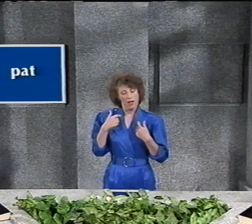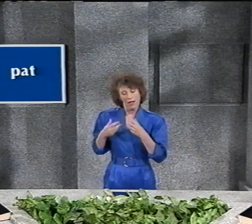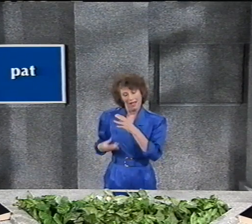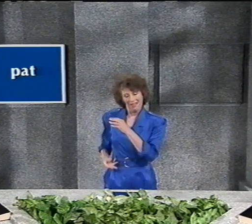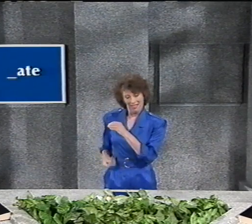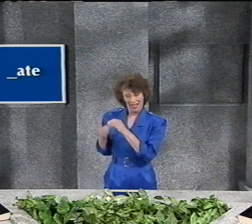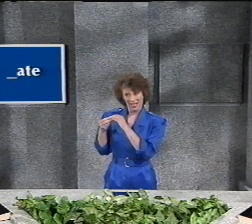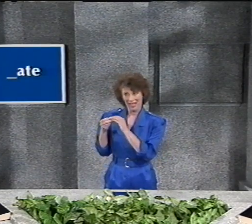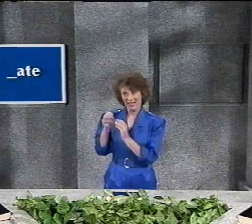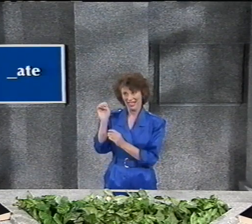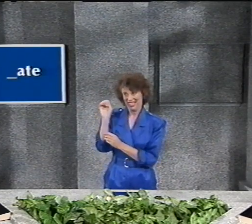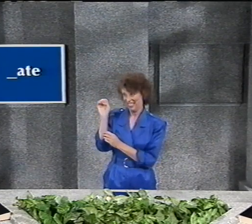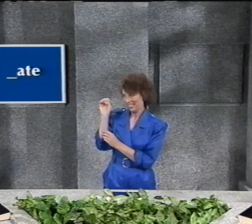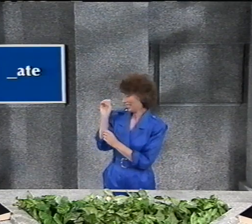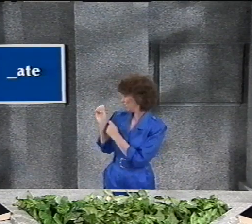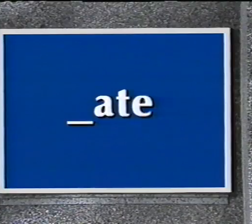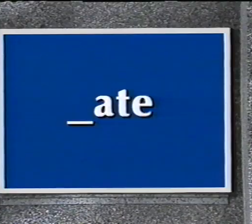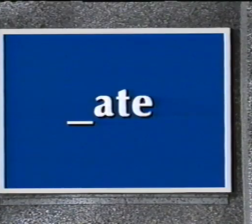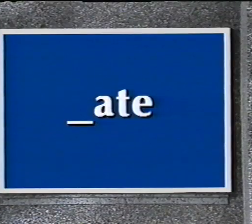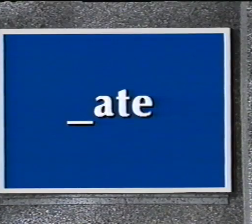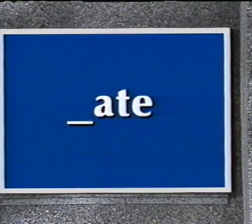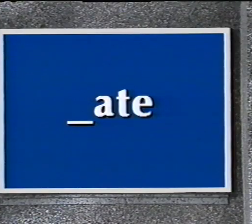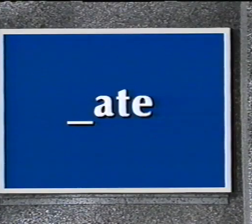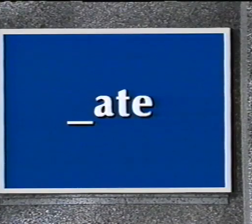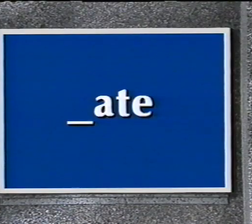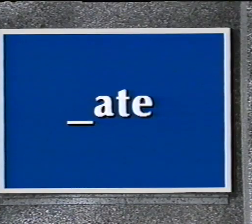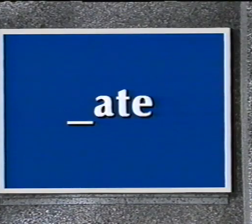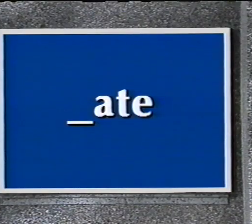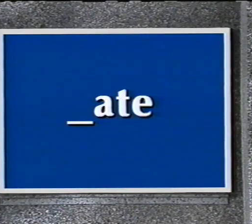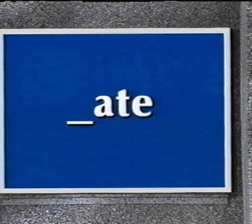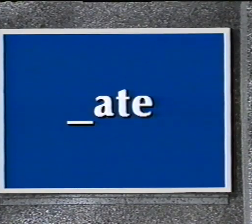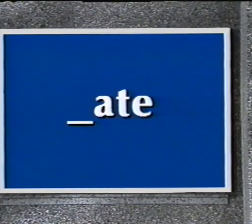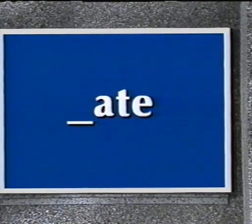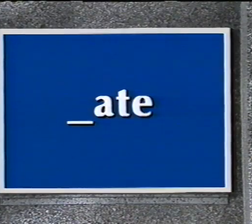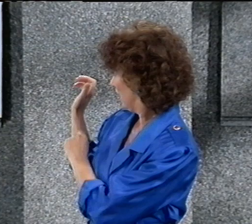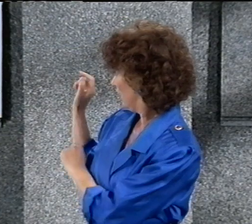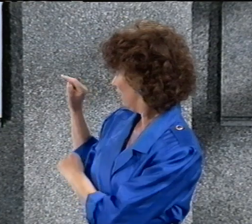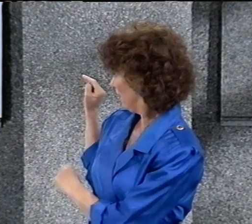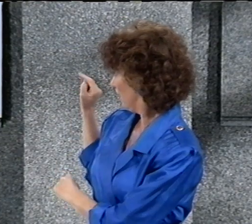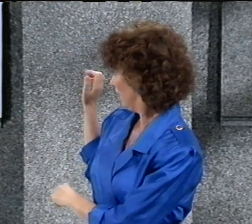Now I'm going to add an E on the end of at to make it 8.